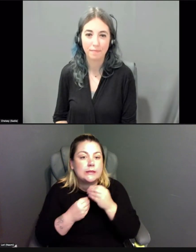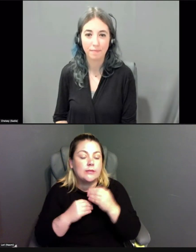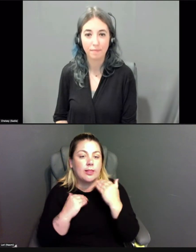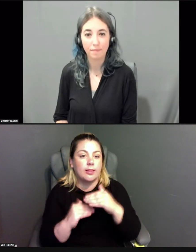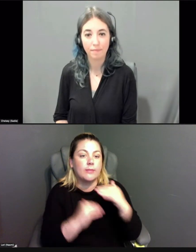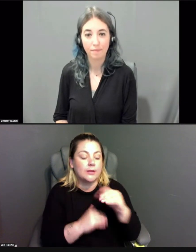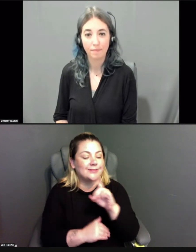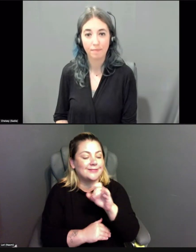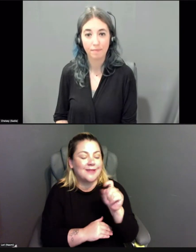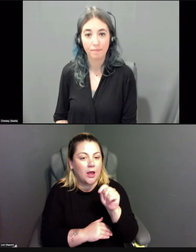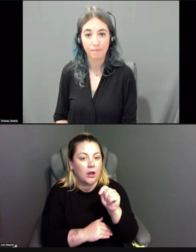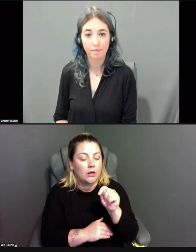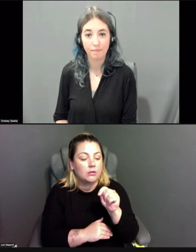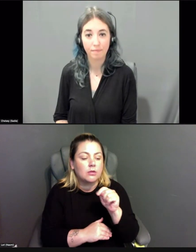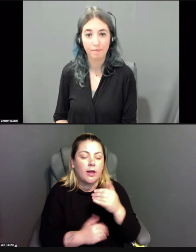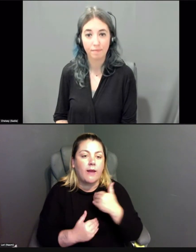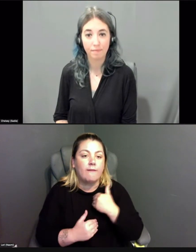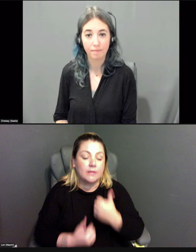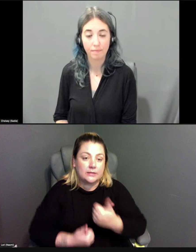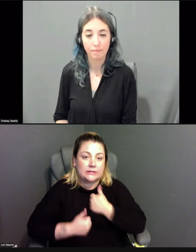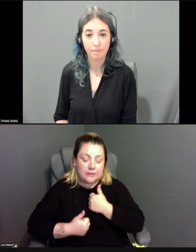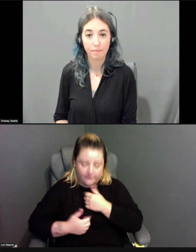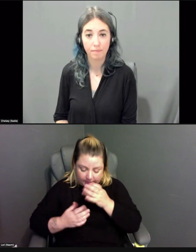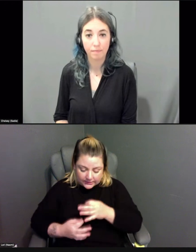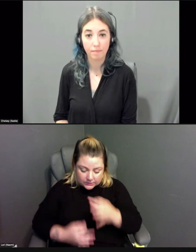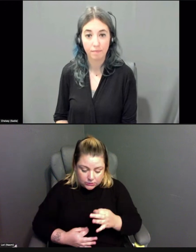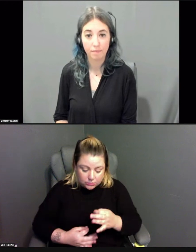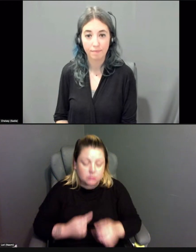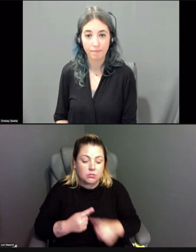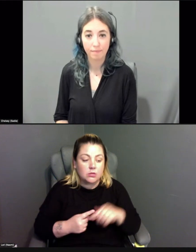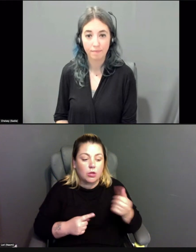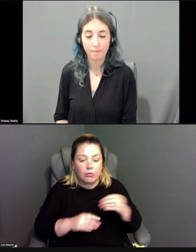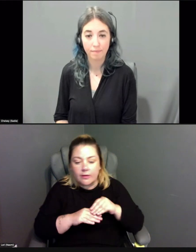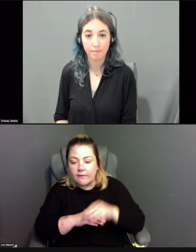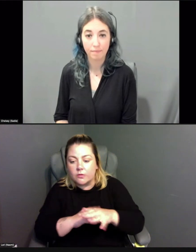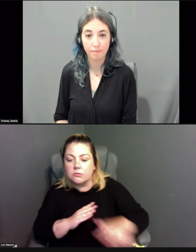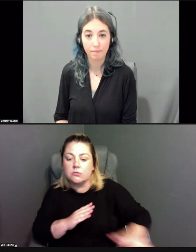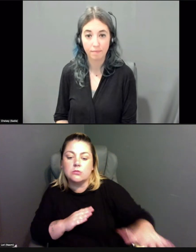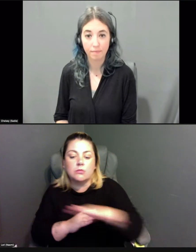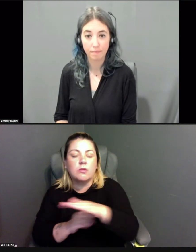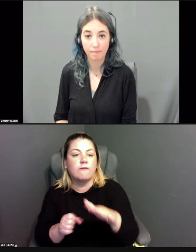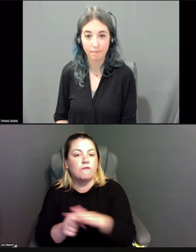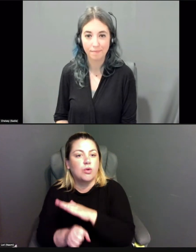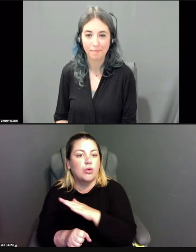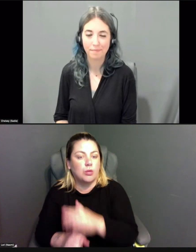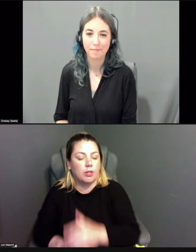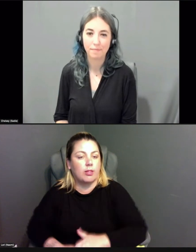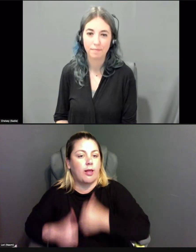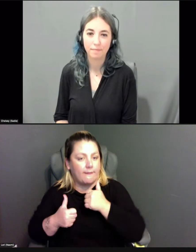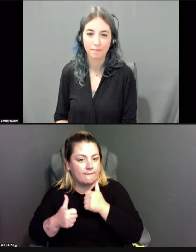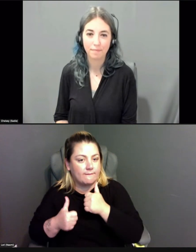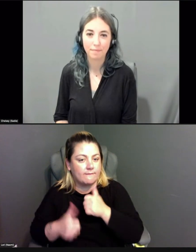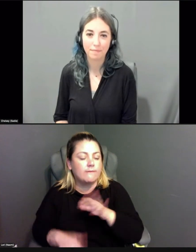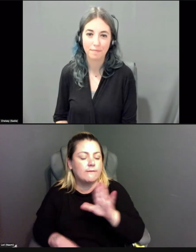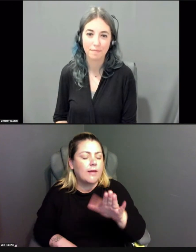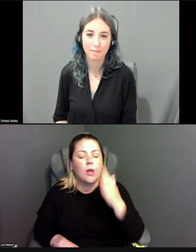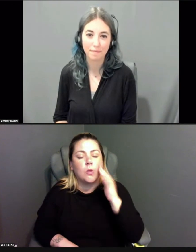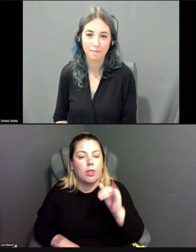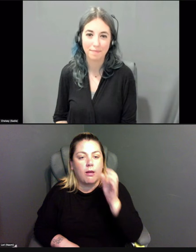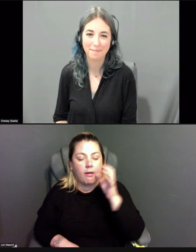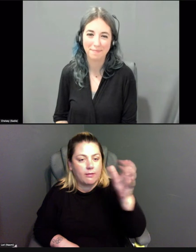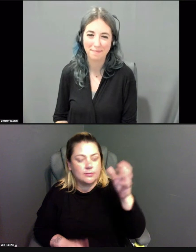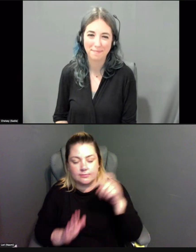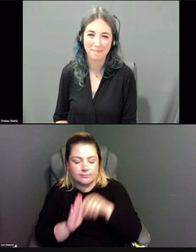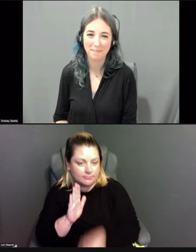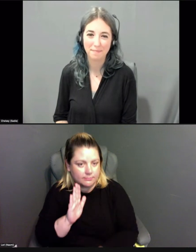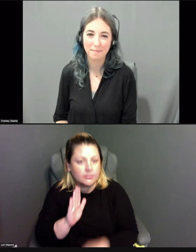autonomy and then there's the stuff that outwardly impacts others. And again, that's a big concept, so we'll talk a little bit more